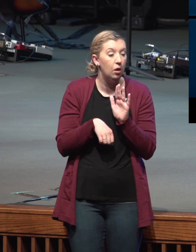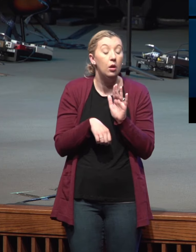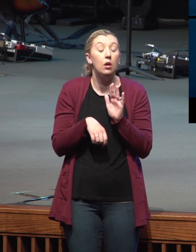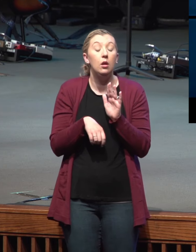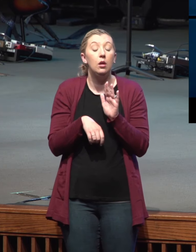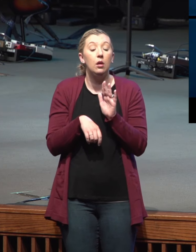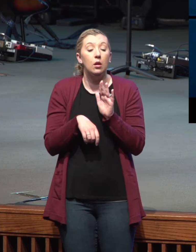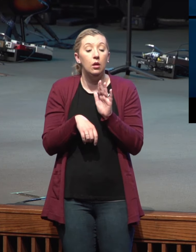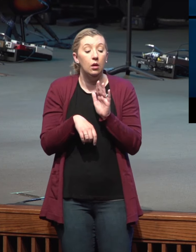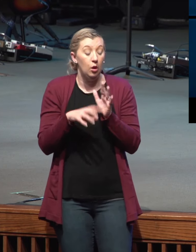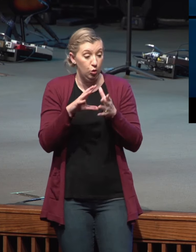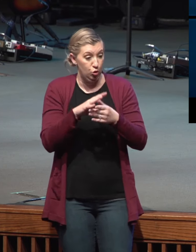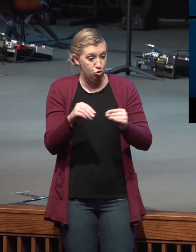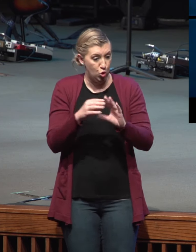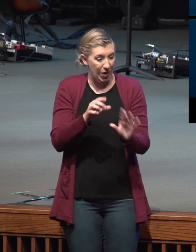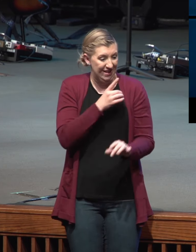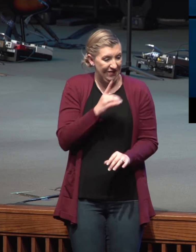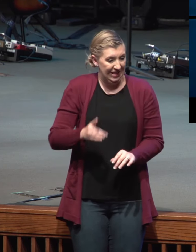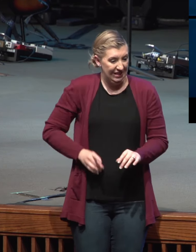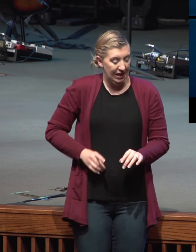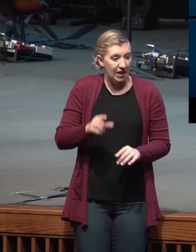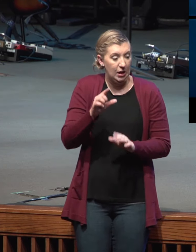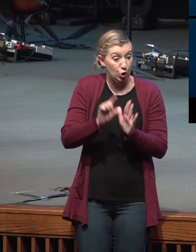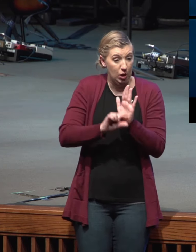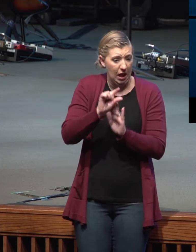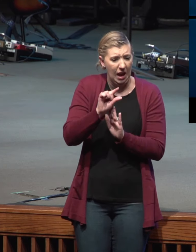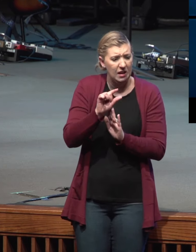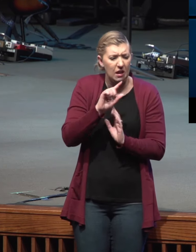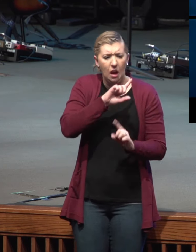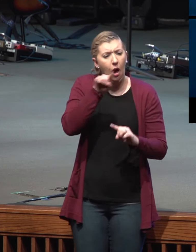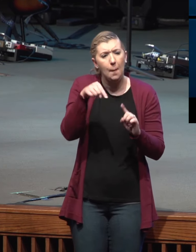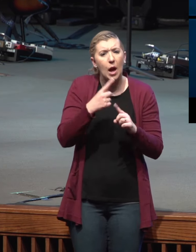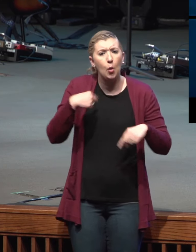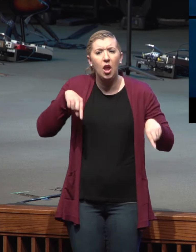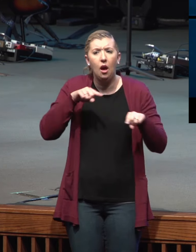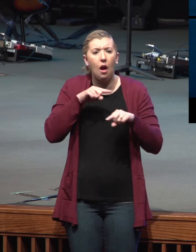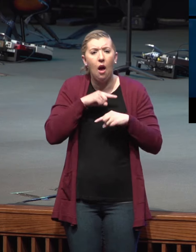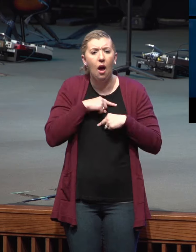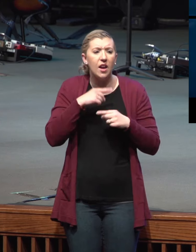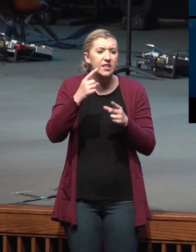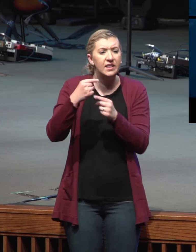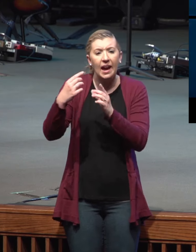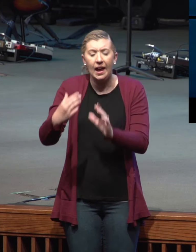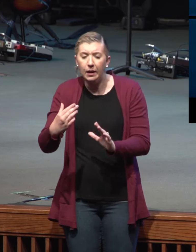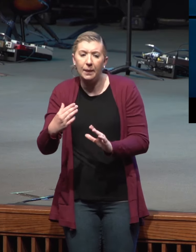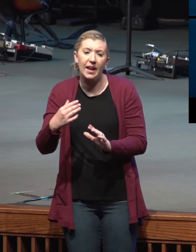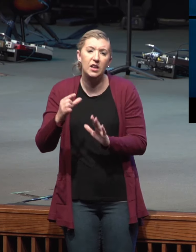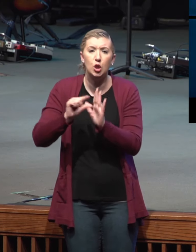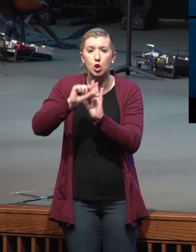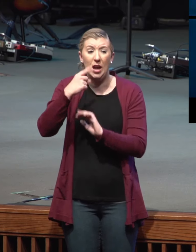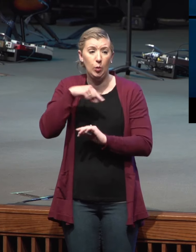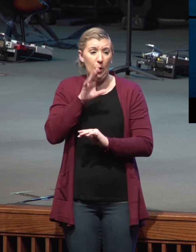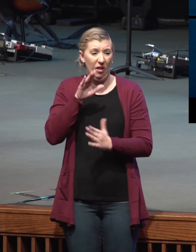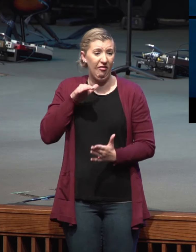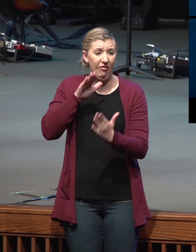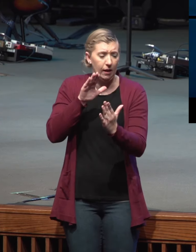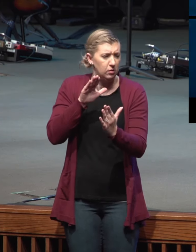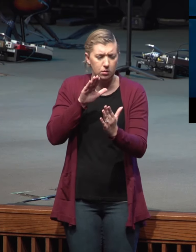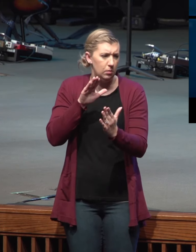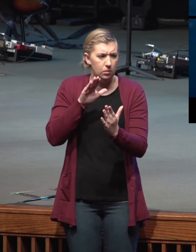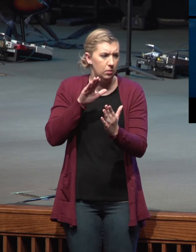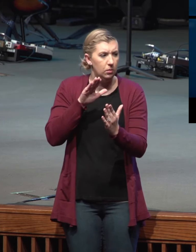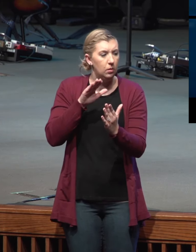Ultimately, the story of David and Goliath is not about us and our enemies or the giants we may face.